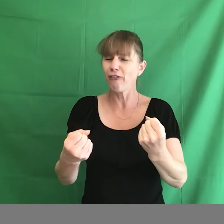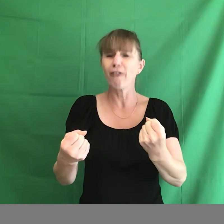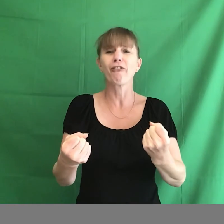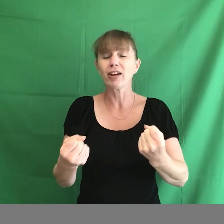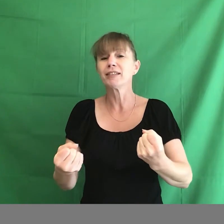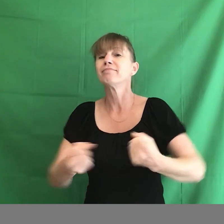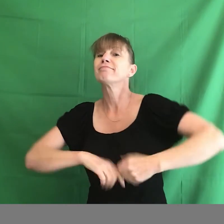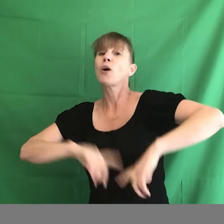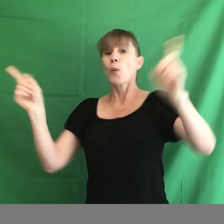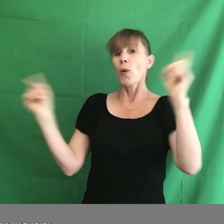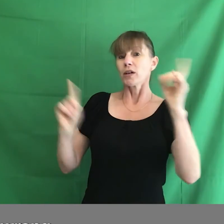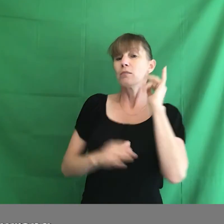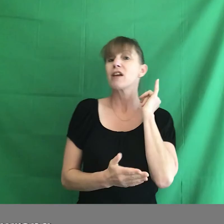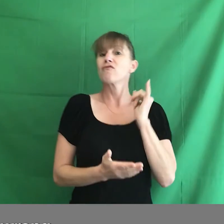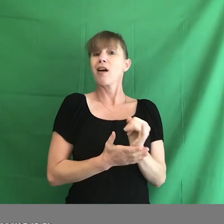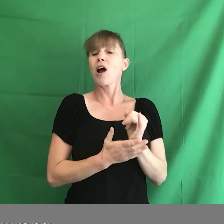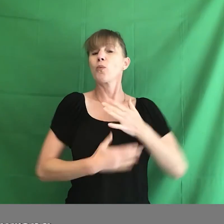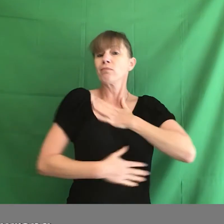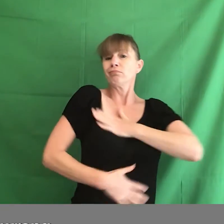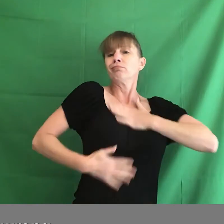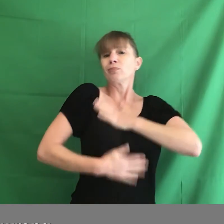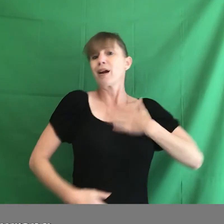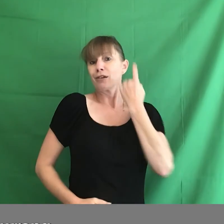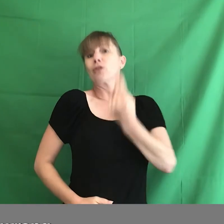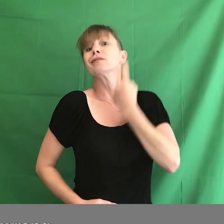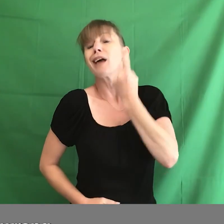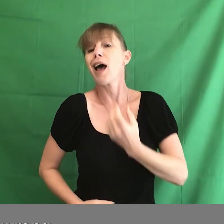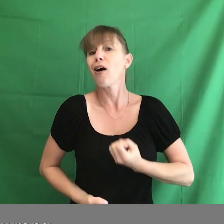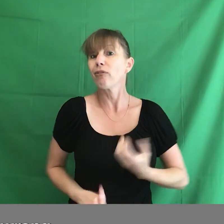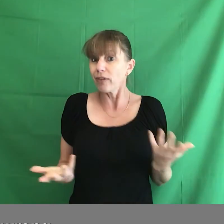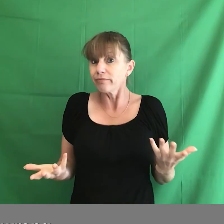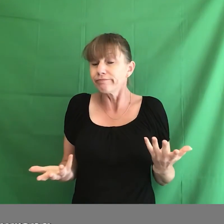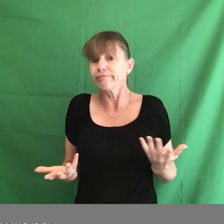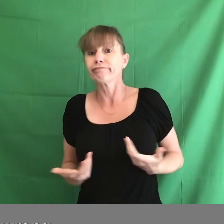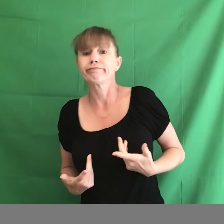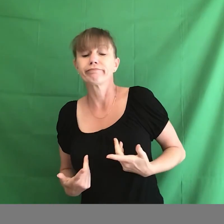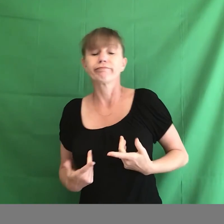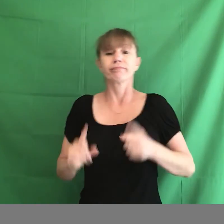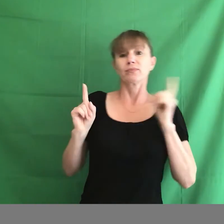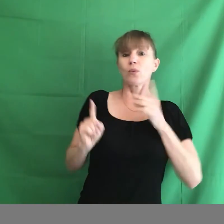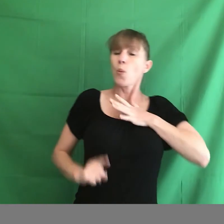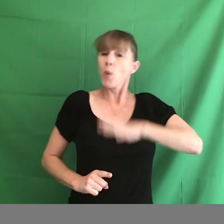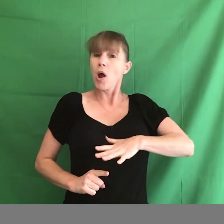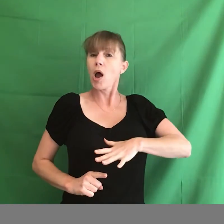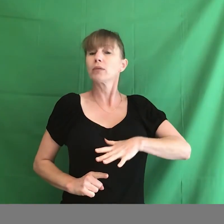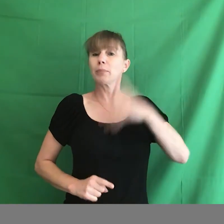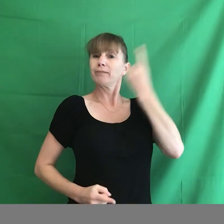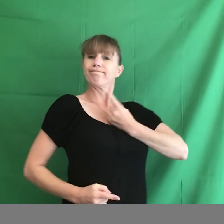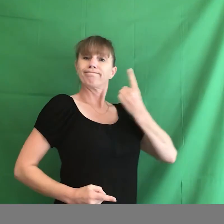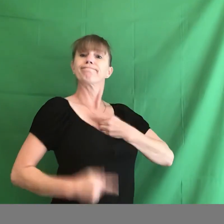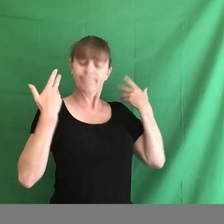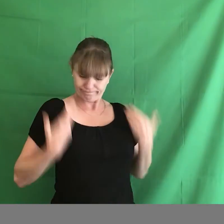integrity. What could be wrong? What could be wrong with expressing yourself or wanting to